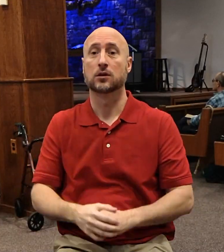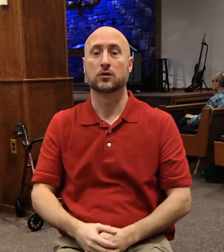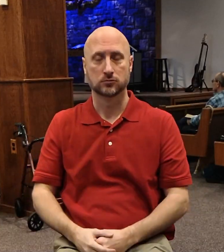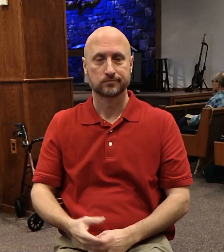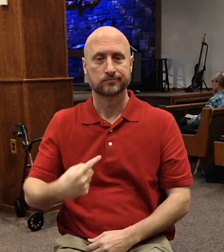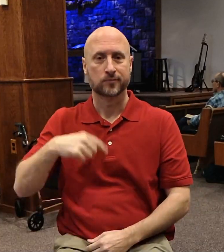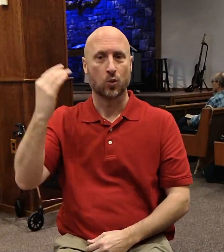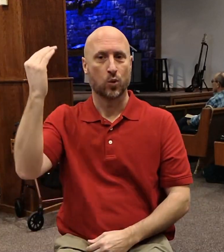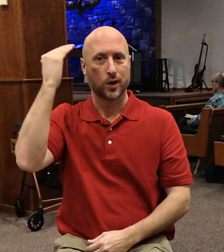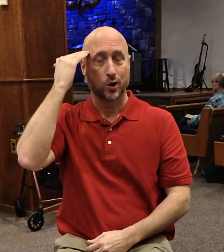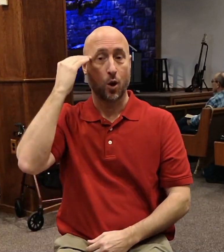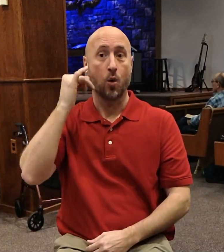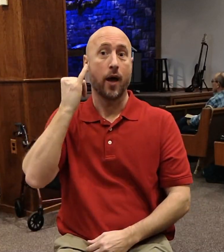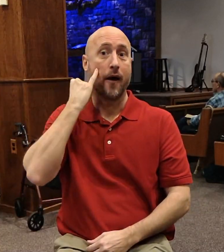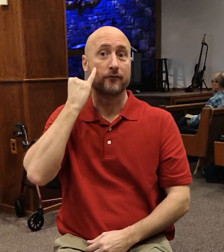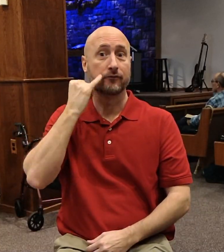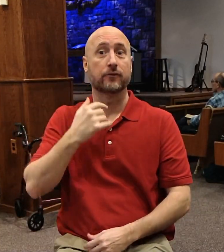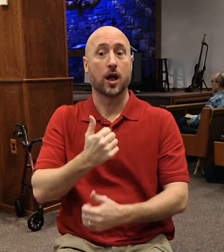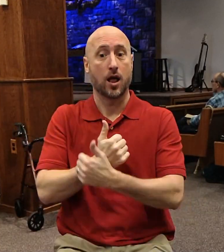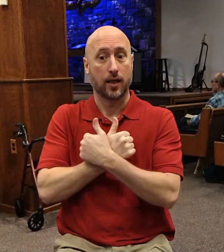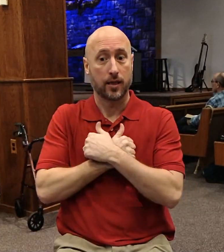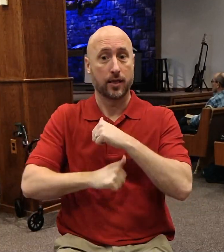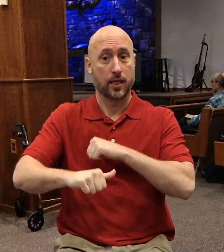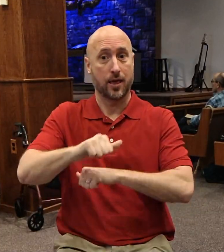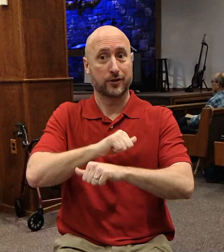we know that if we're going to love one another